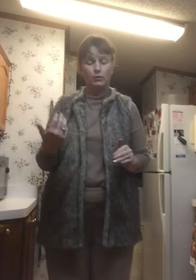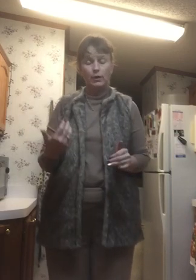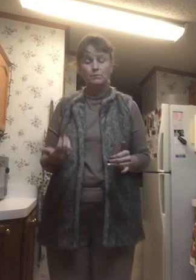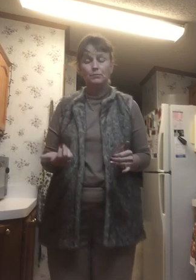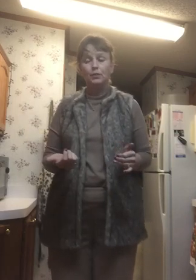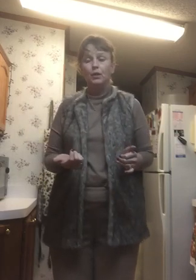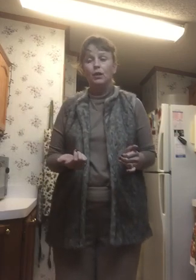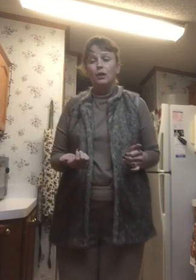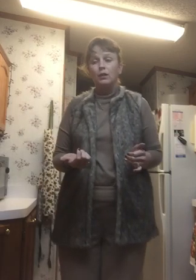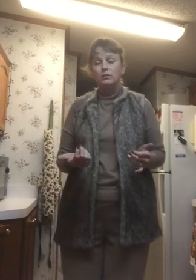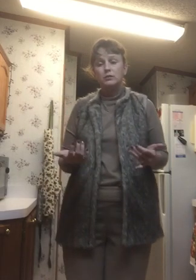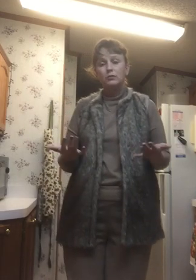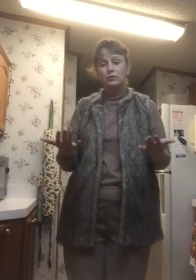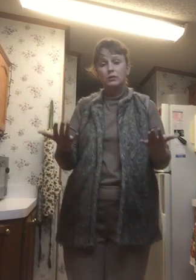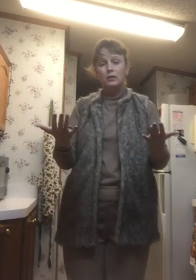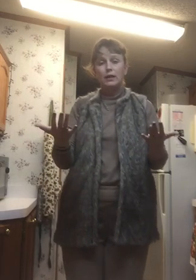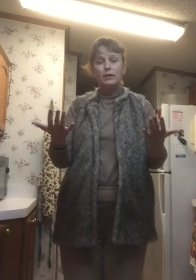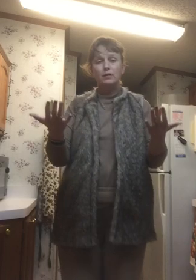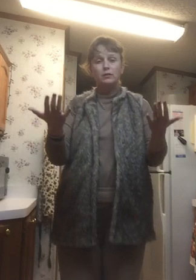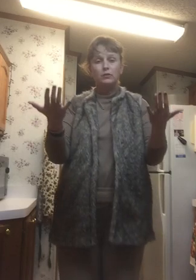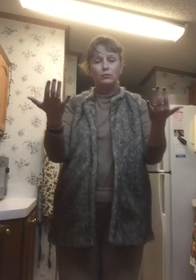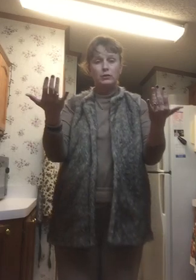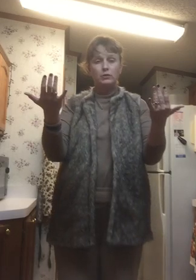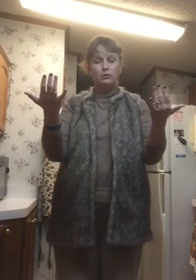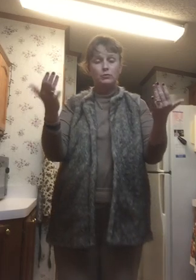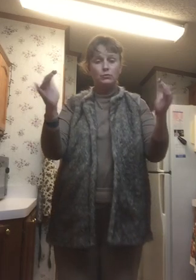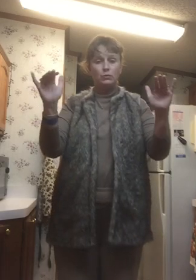okay? So tonight you're going to